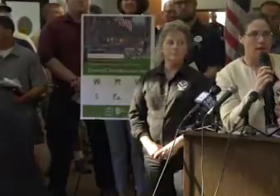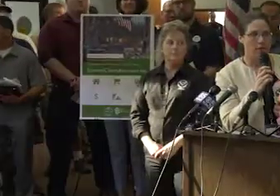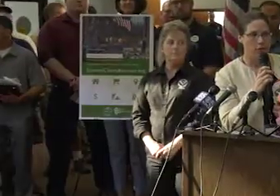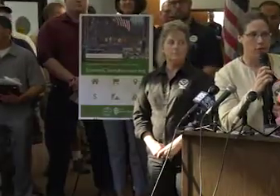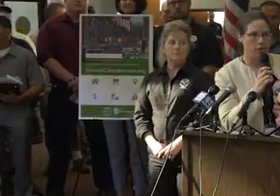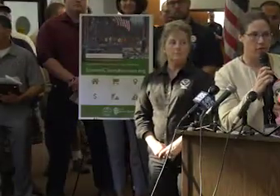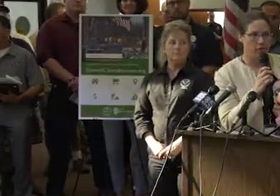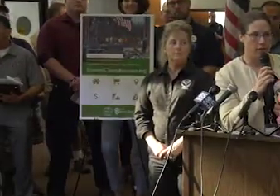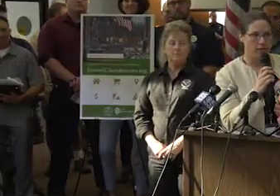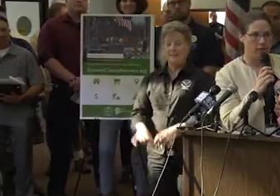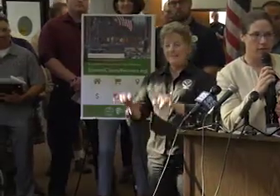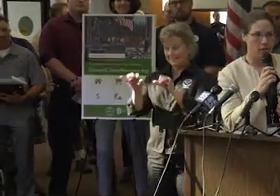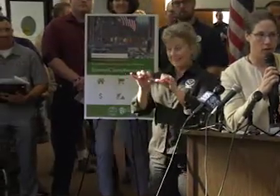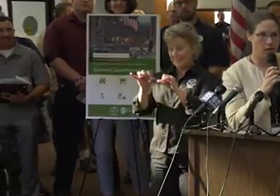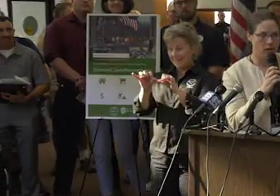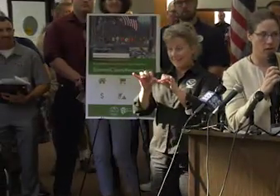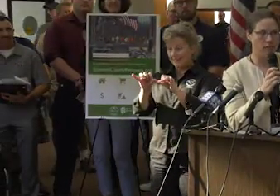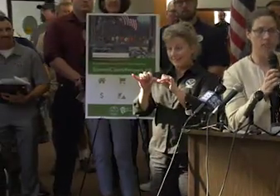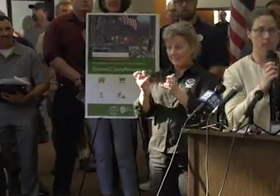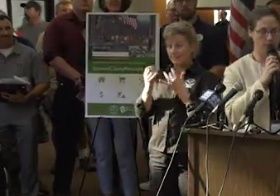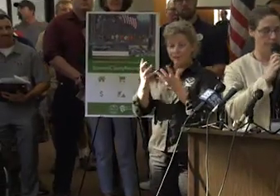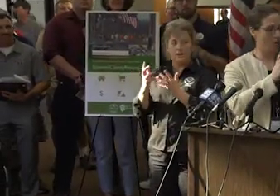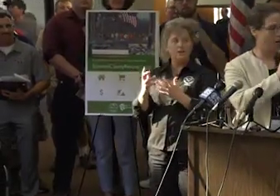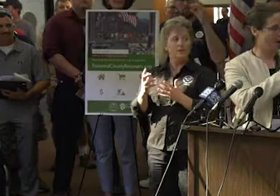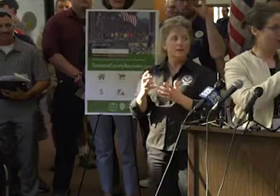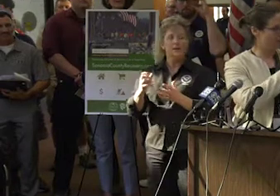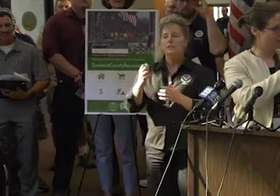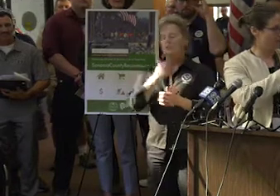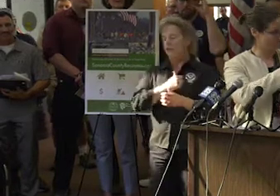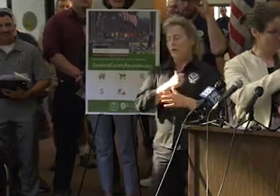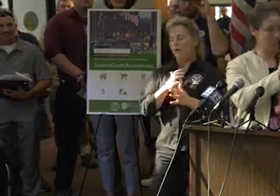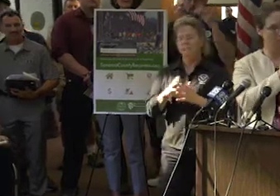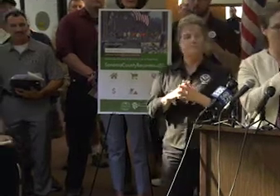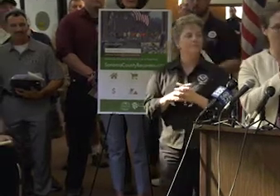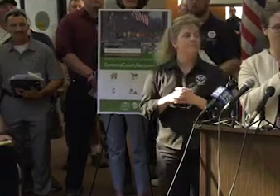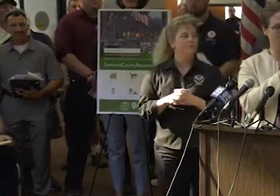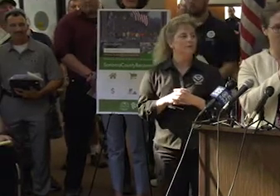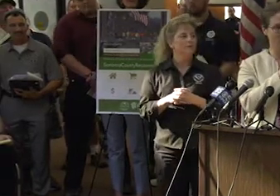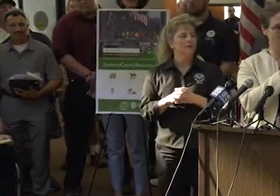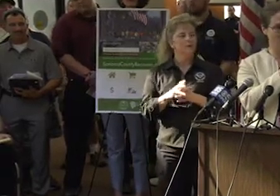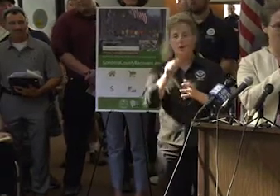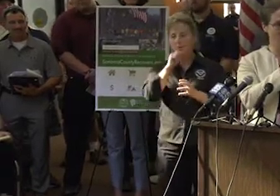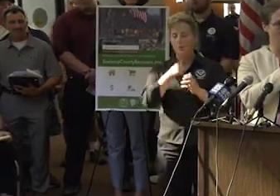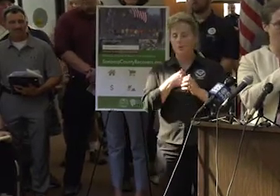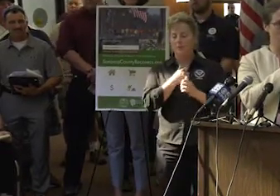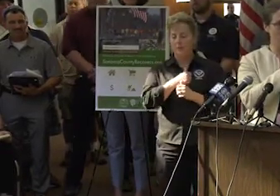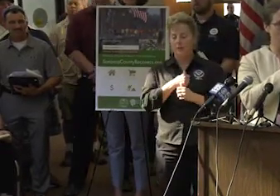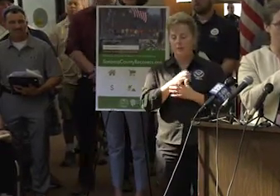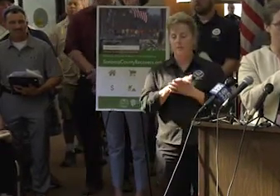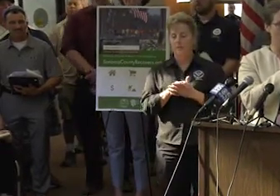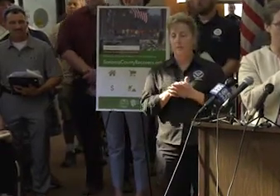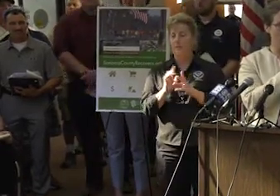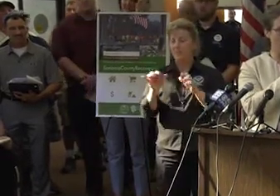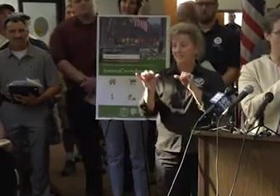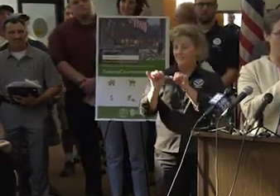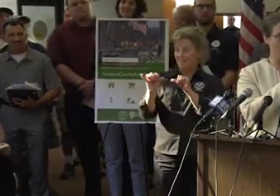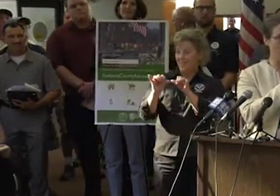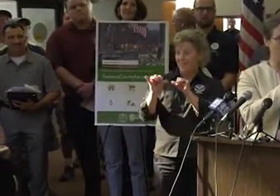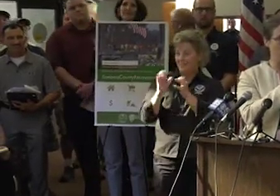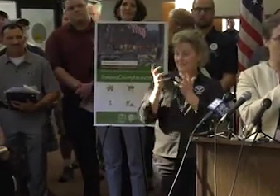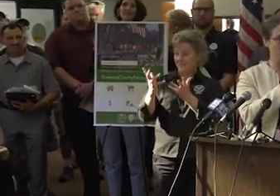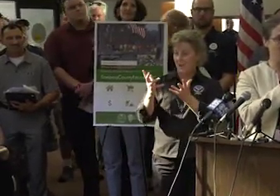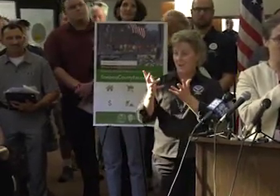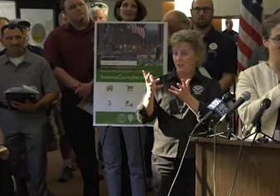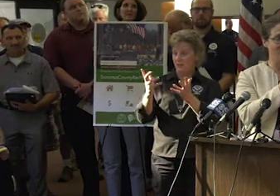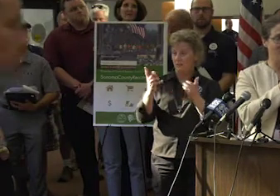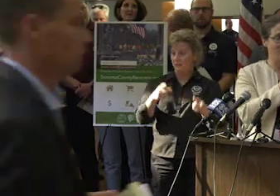The magnitude of the fire that has occurred here. Sorry, bear with me, apologies. The magnitude of the fire